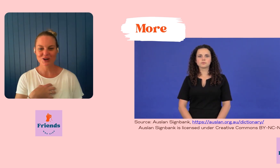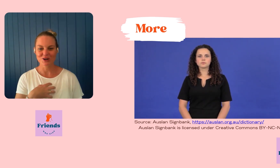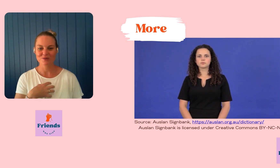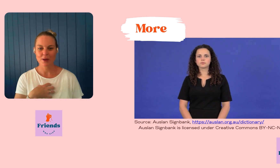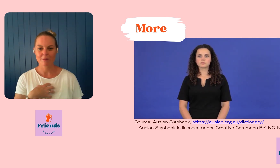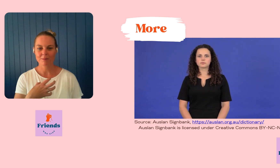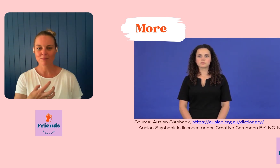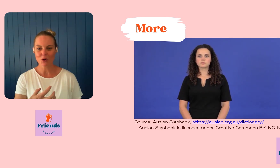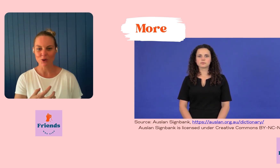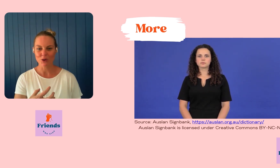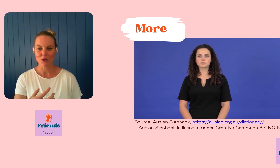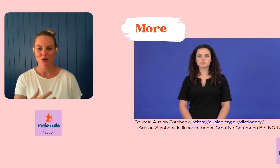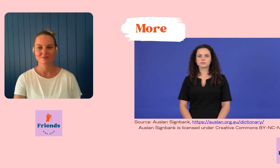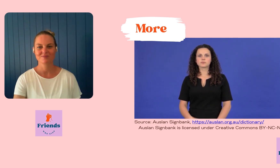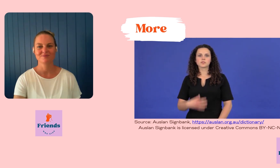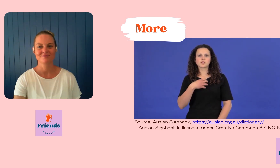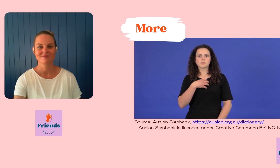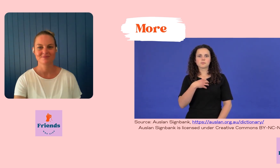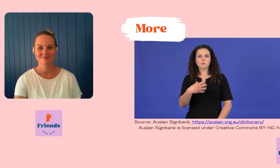go. More.